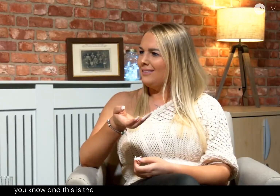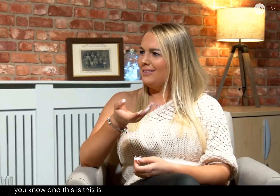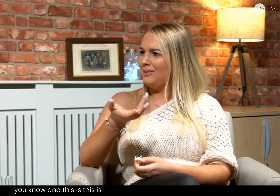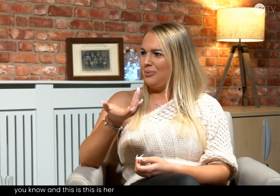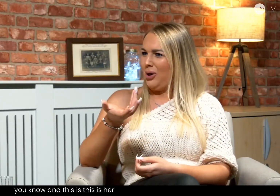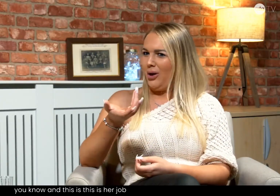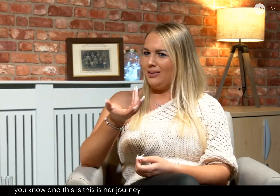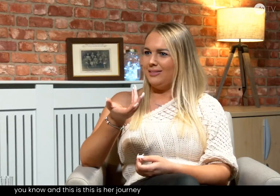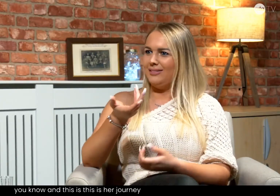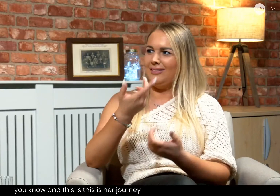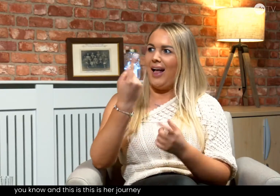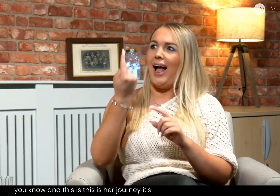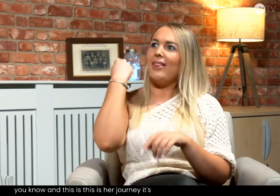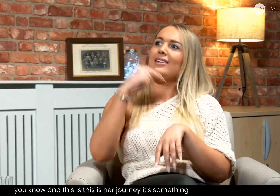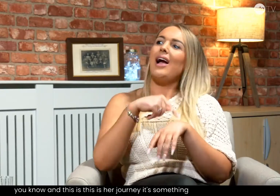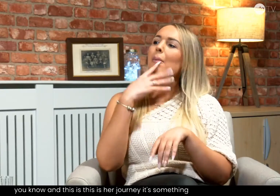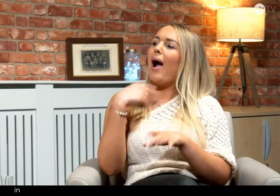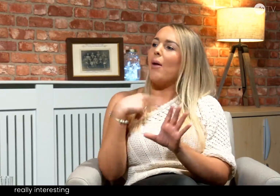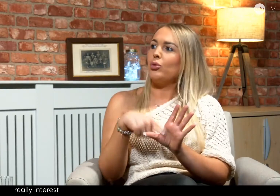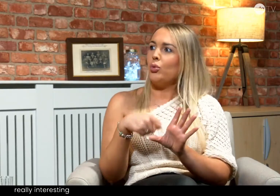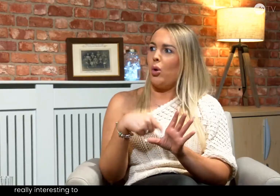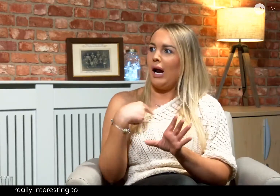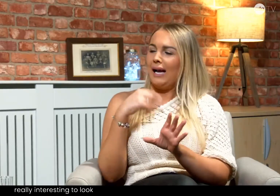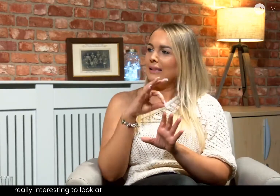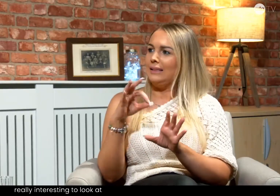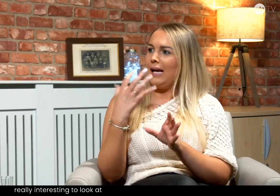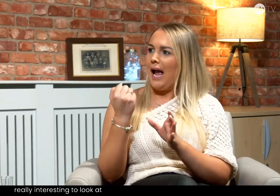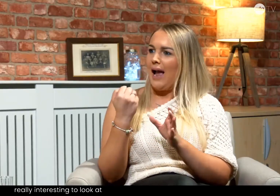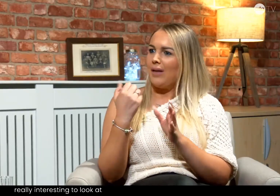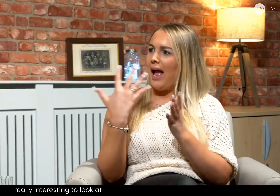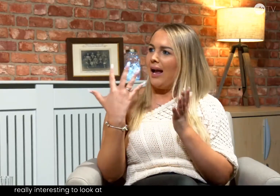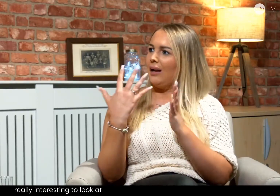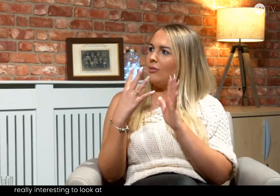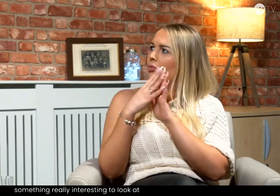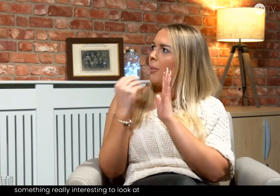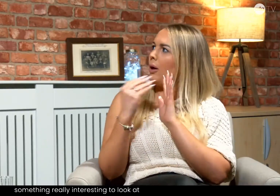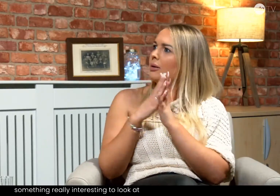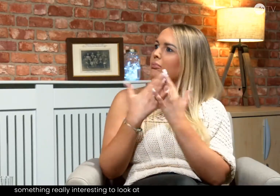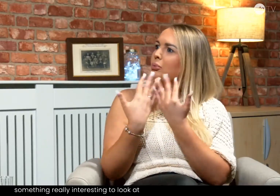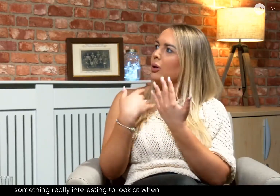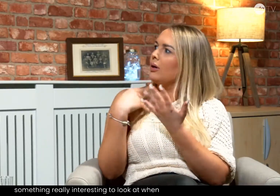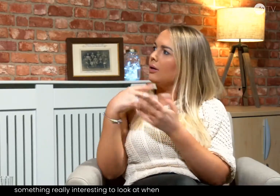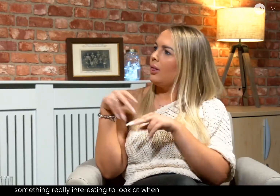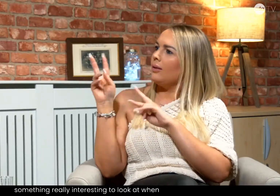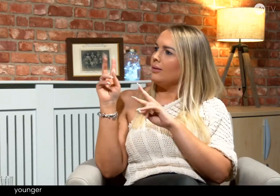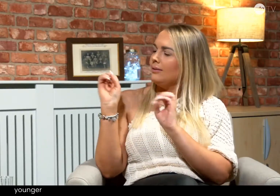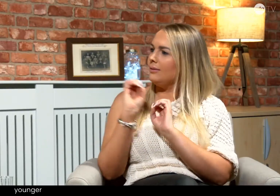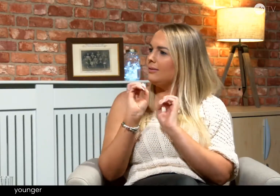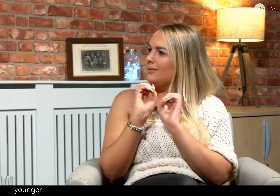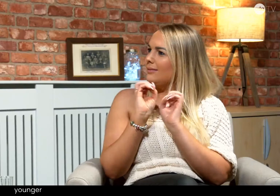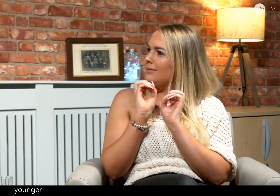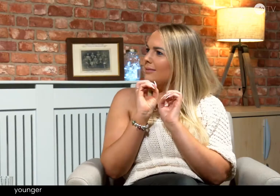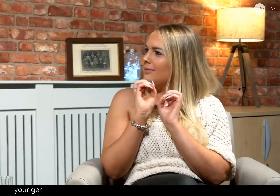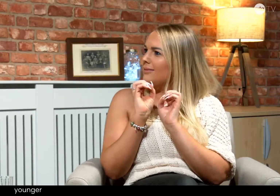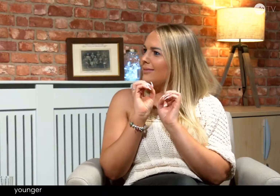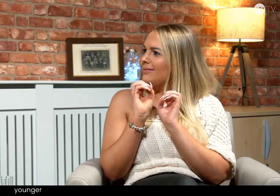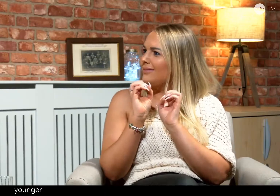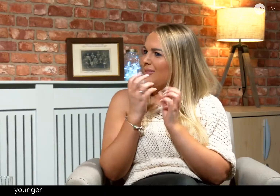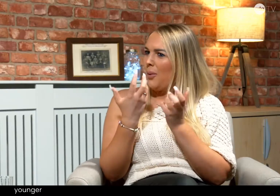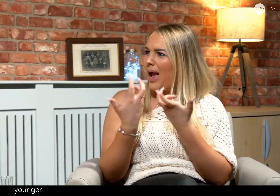really interesting to look at. When I was younger, I didn't have any role models. I didn't have anyone to look up to, any books